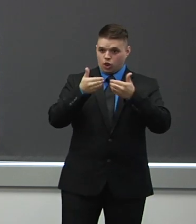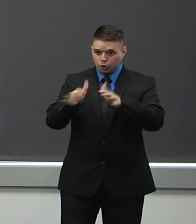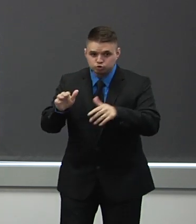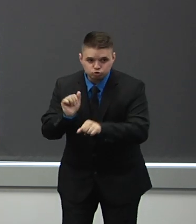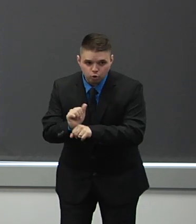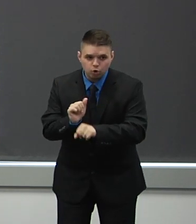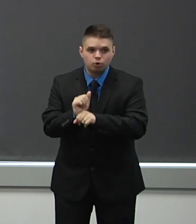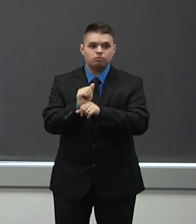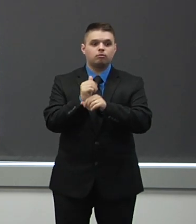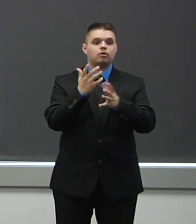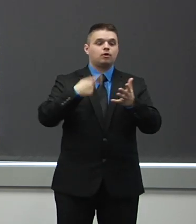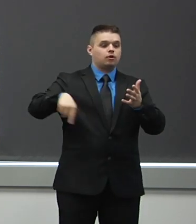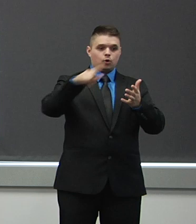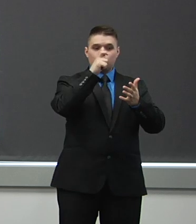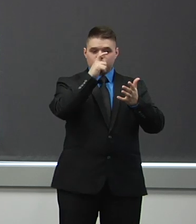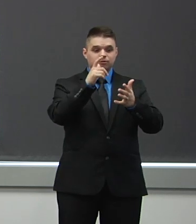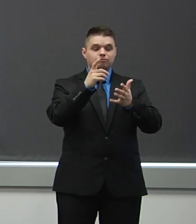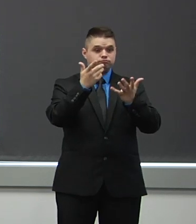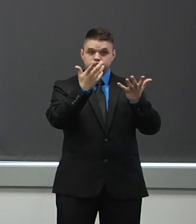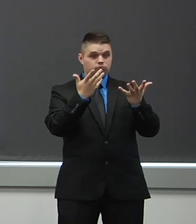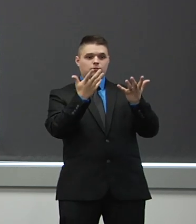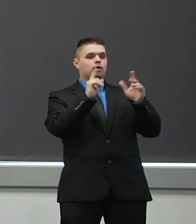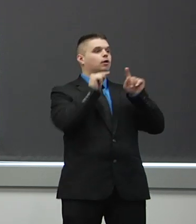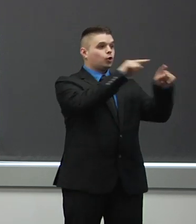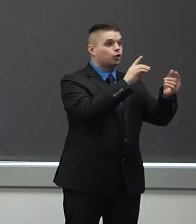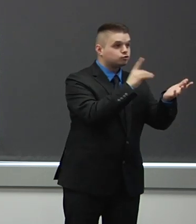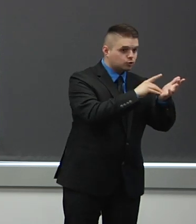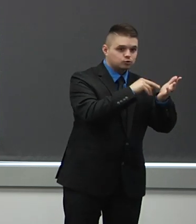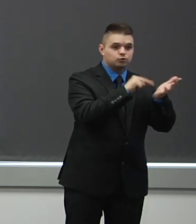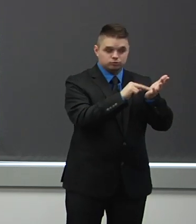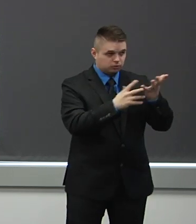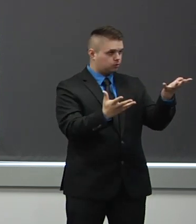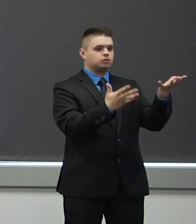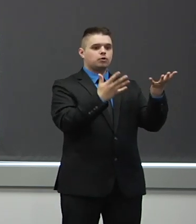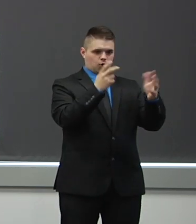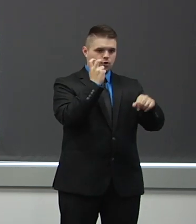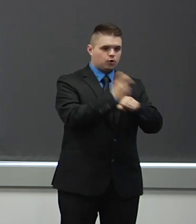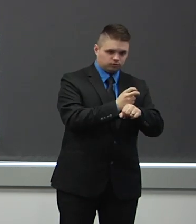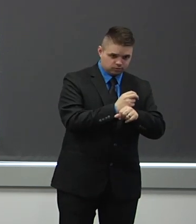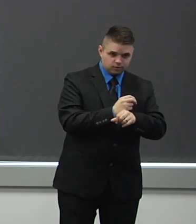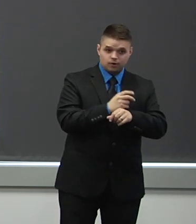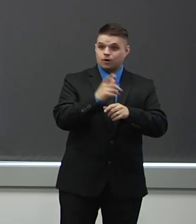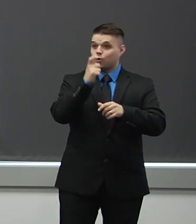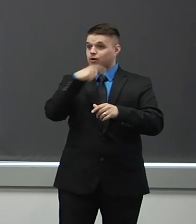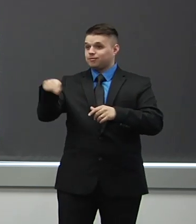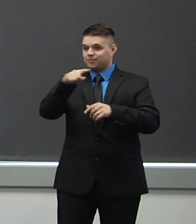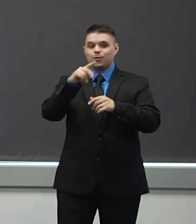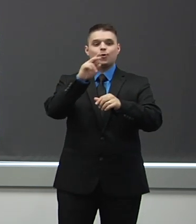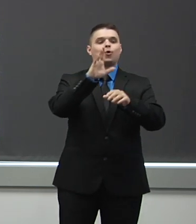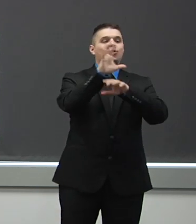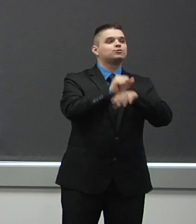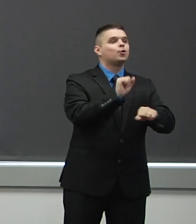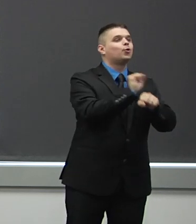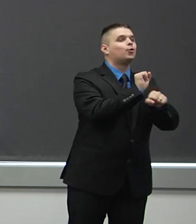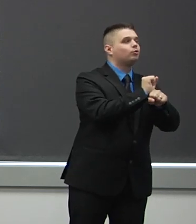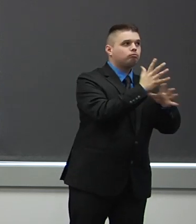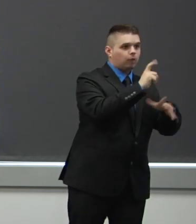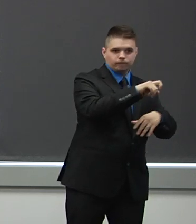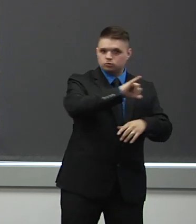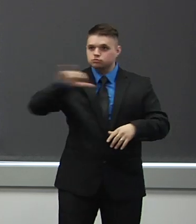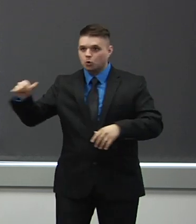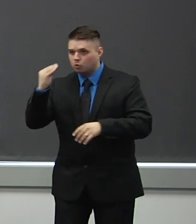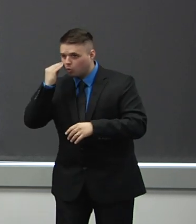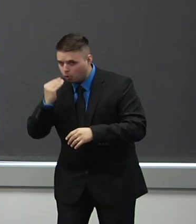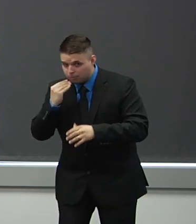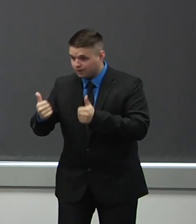work from home with your kids there, all the time worried about education and figuring out homeschooling.